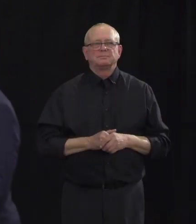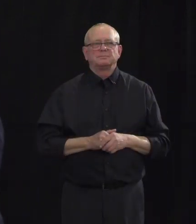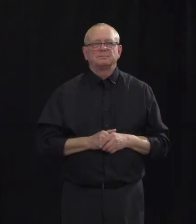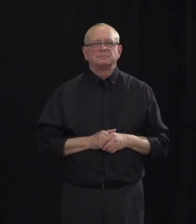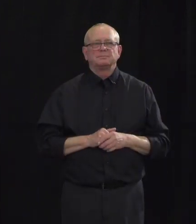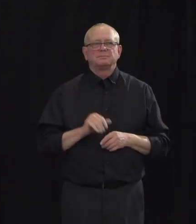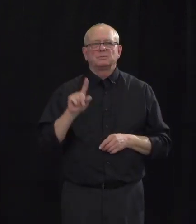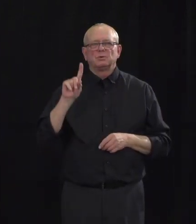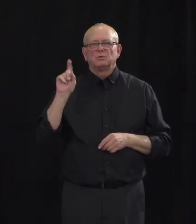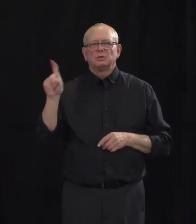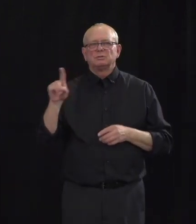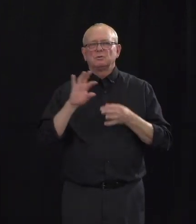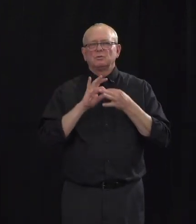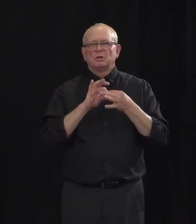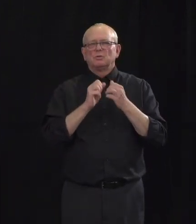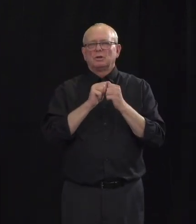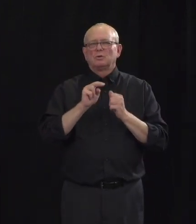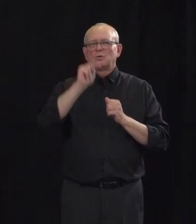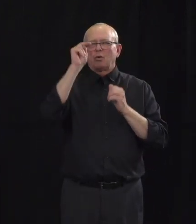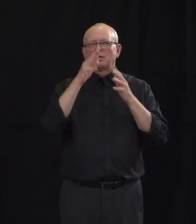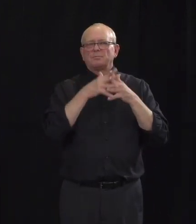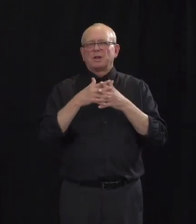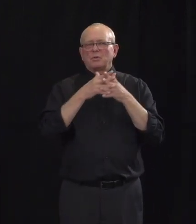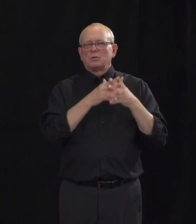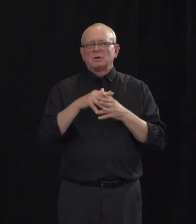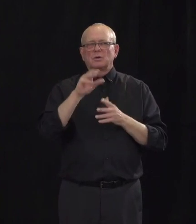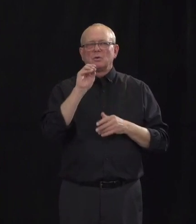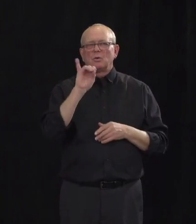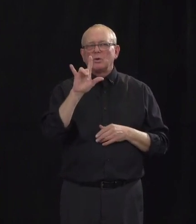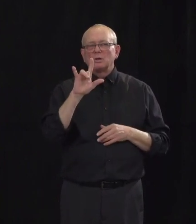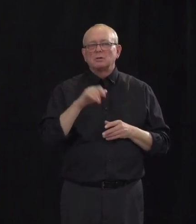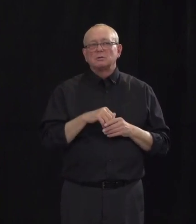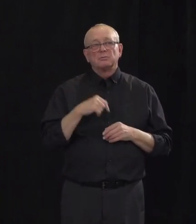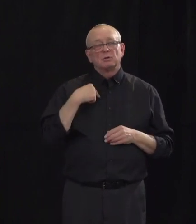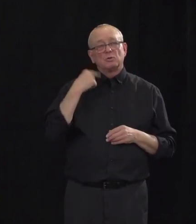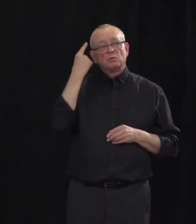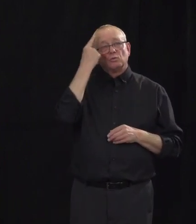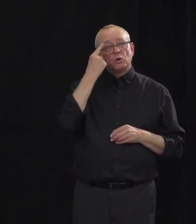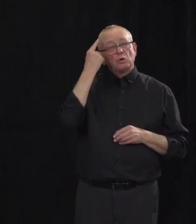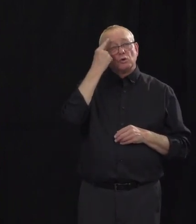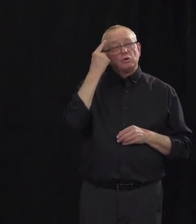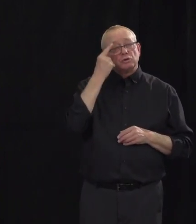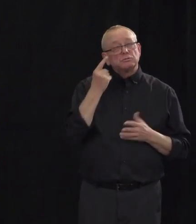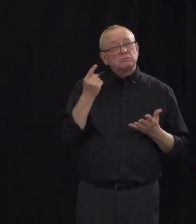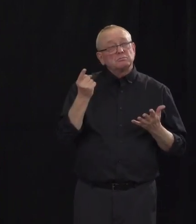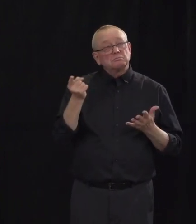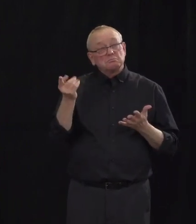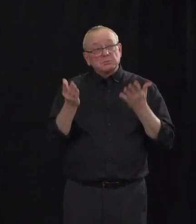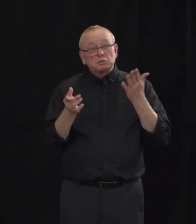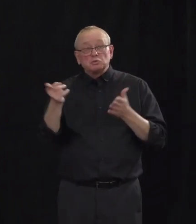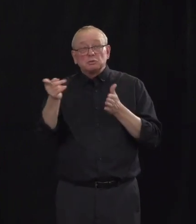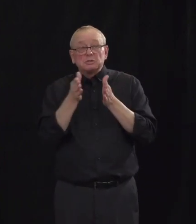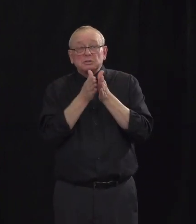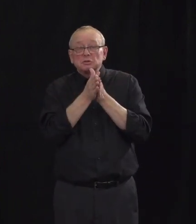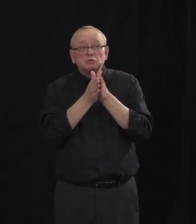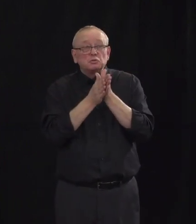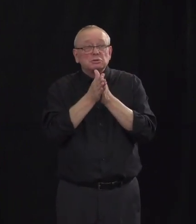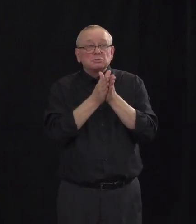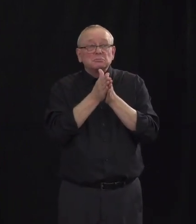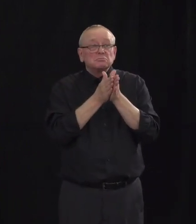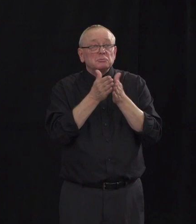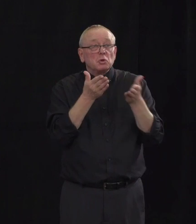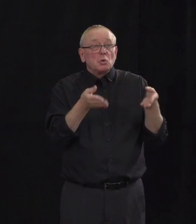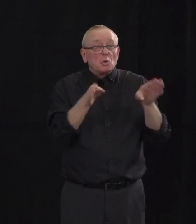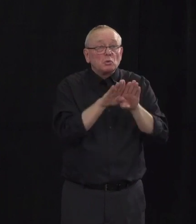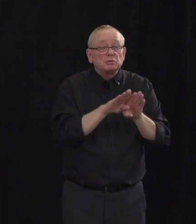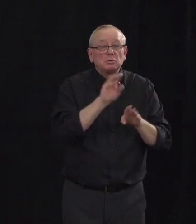Would you be interested then in something like a closed market whereby there are no imports of oil from any other